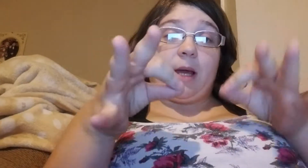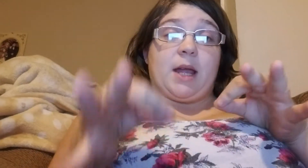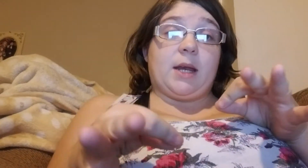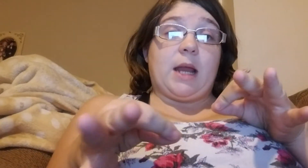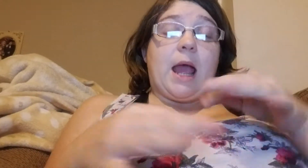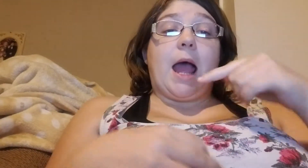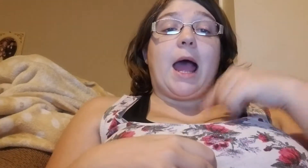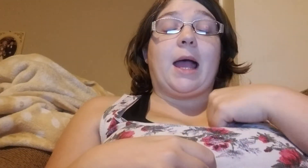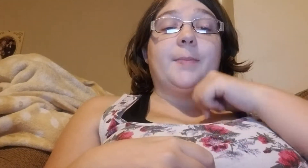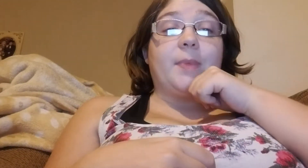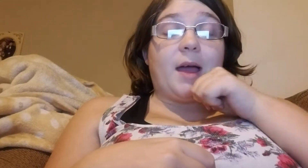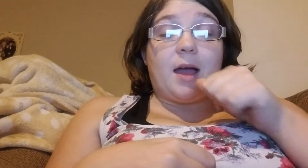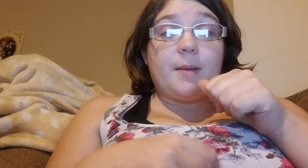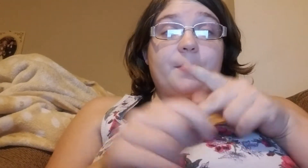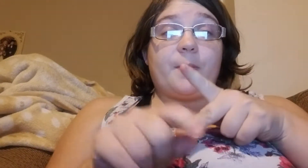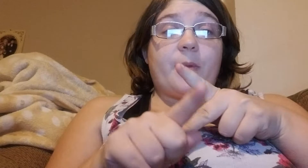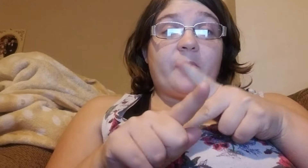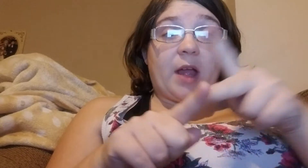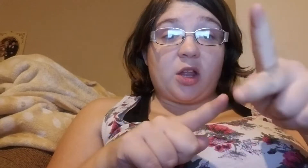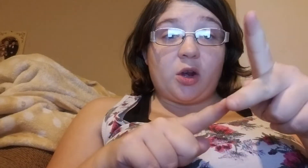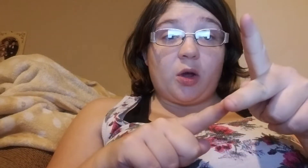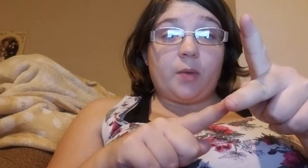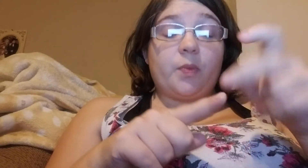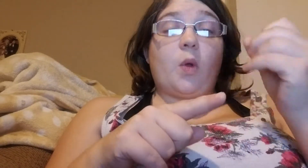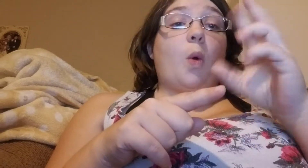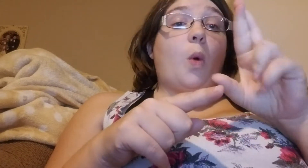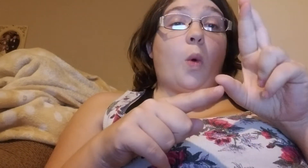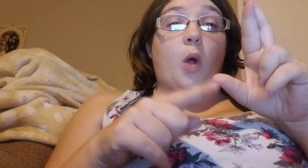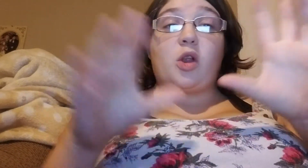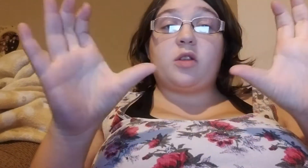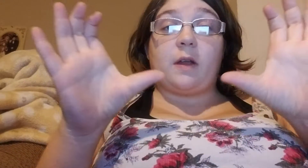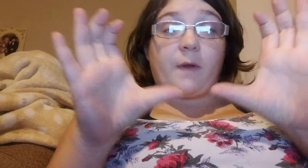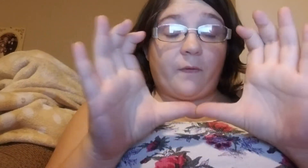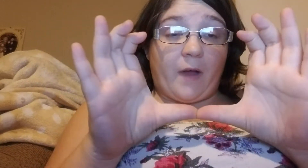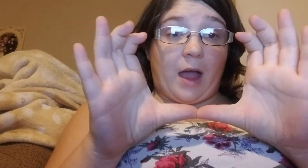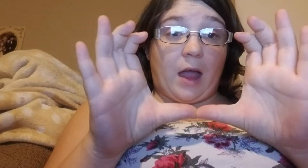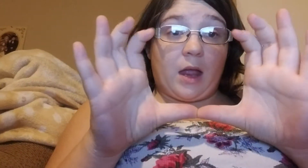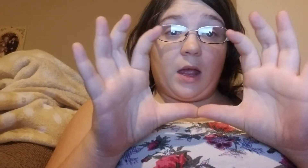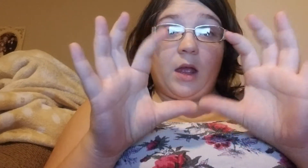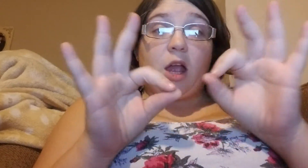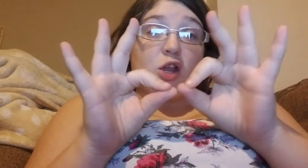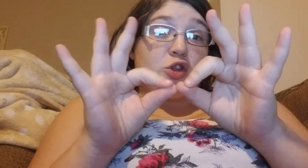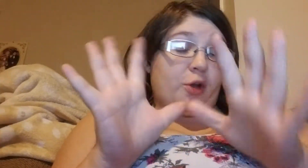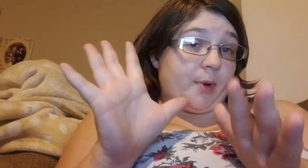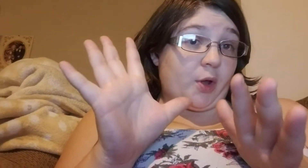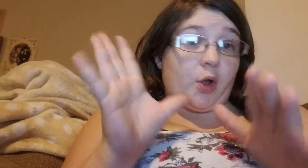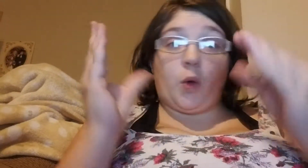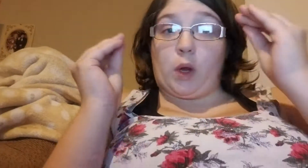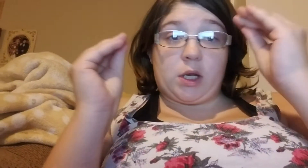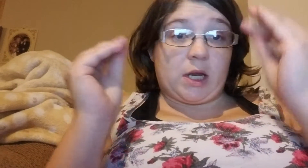explain, I am not professional or certified interpreter or a